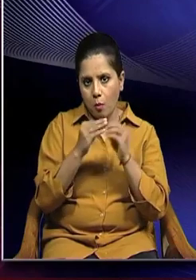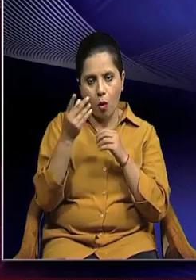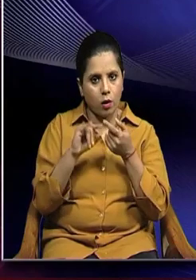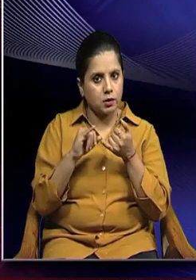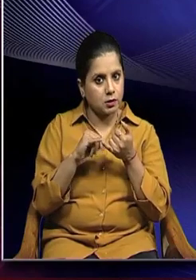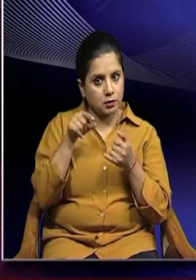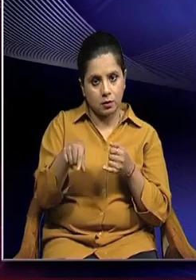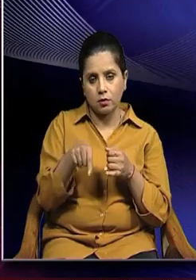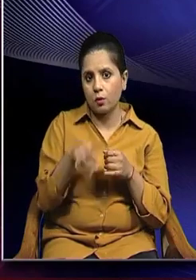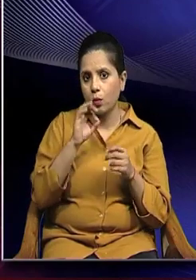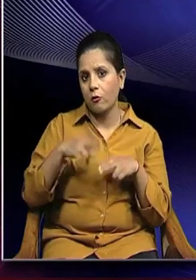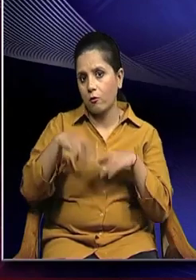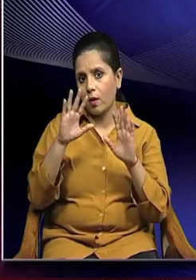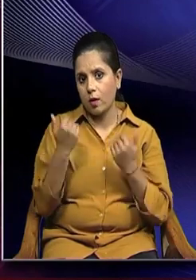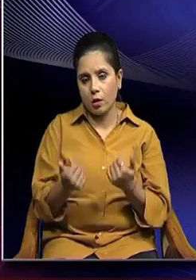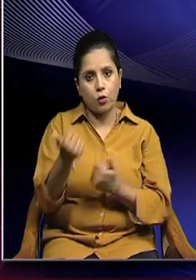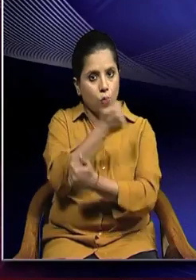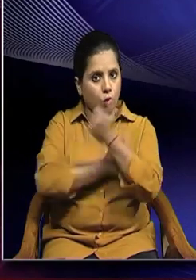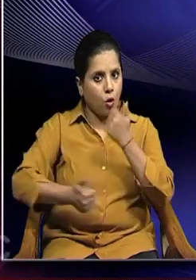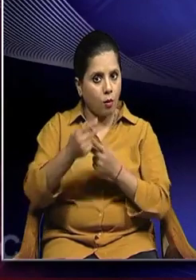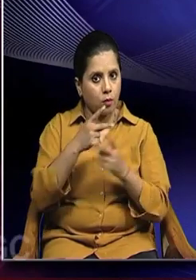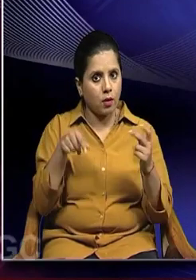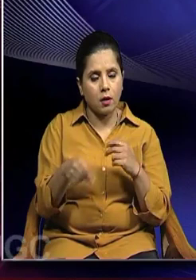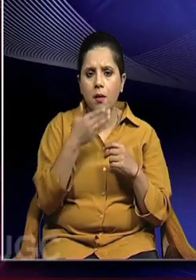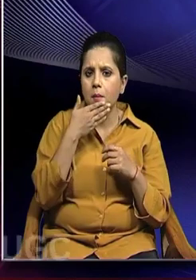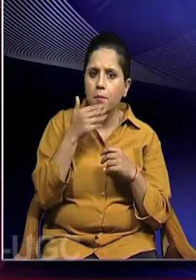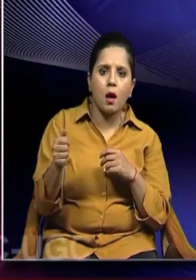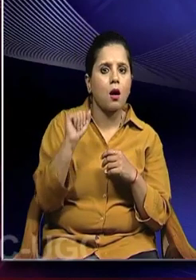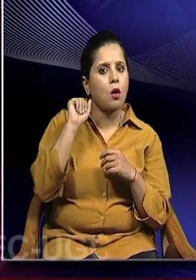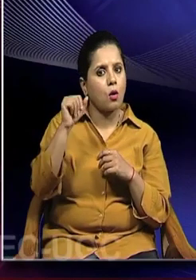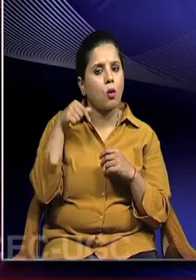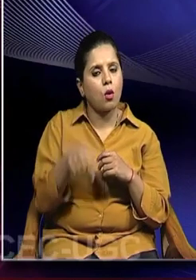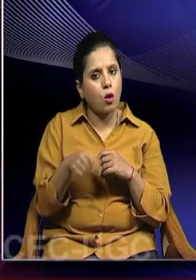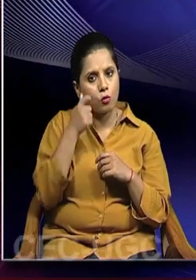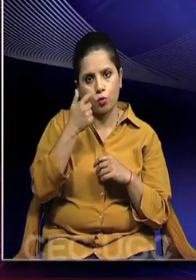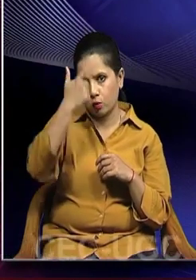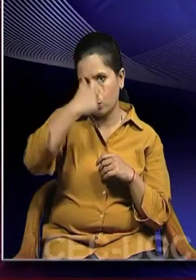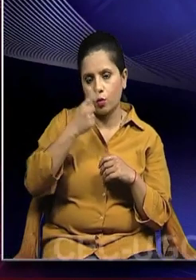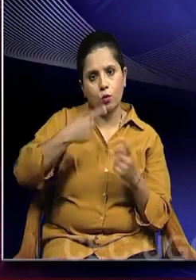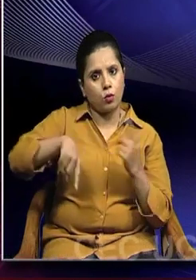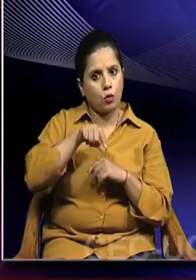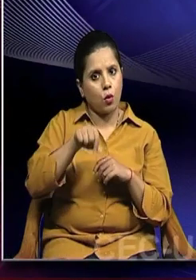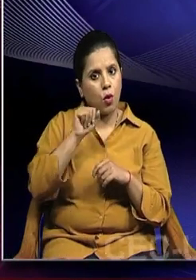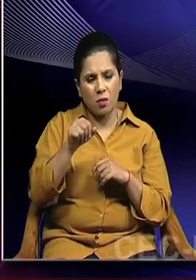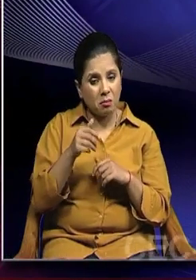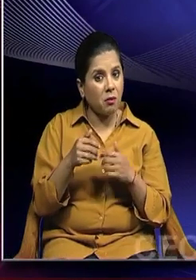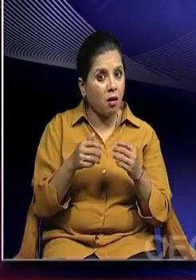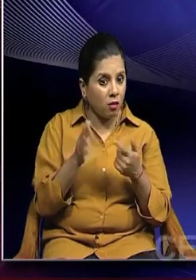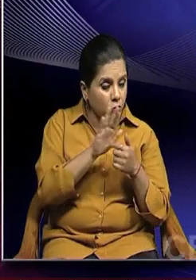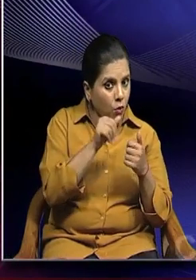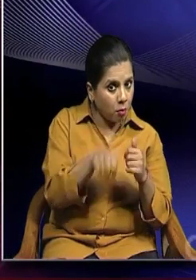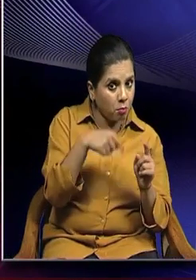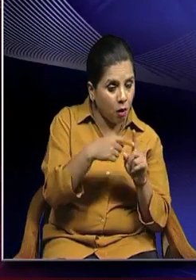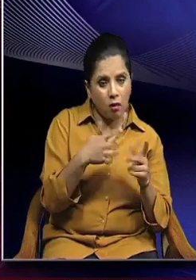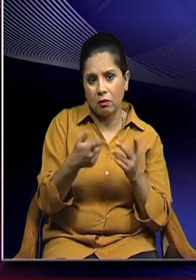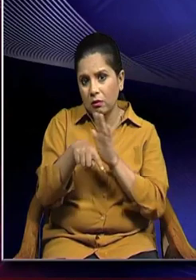one. Competition brings the best out of human beings, and it also brings out the worst. We should